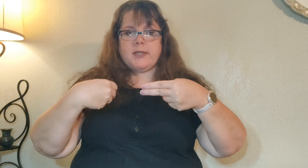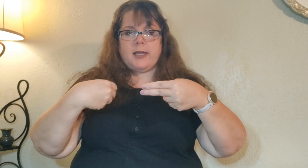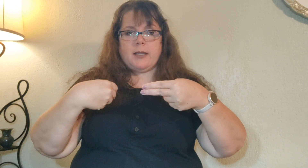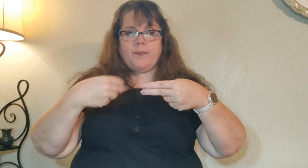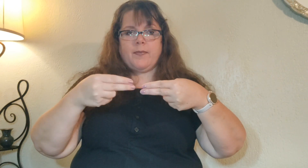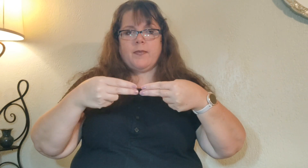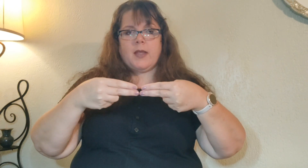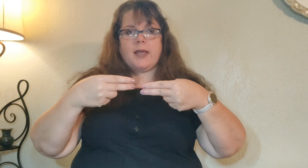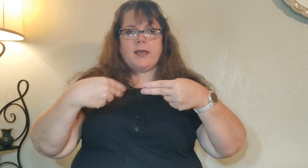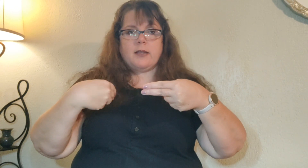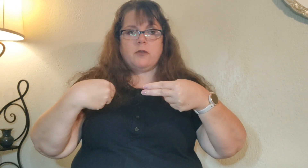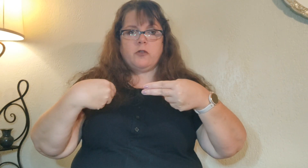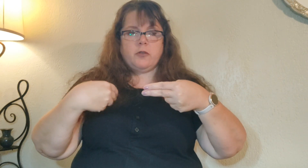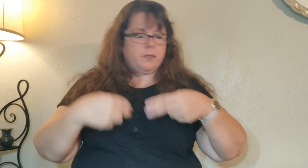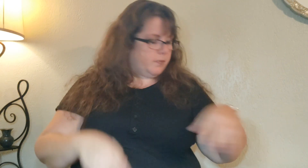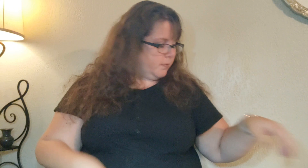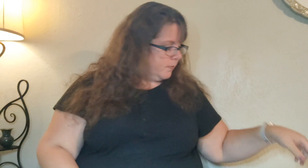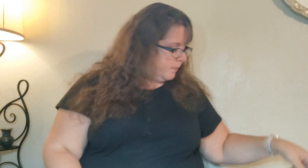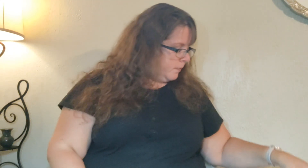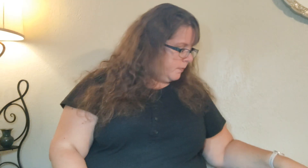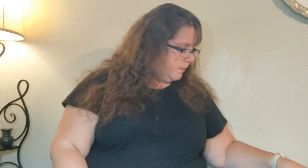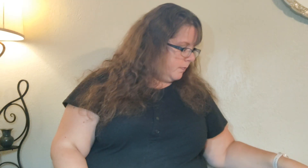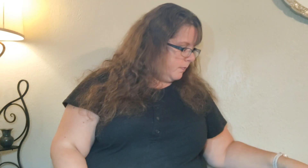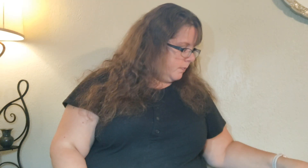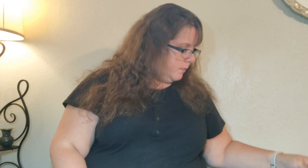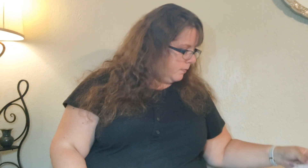in, a hinge.